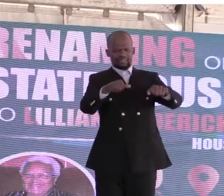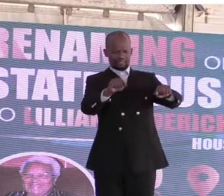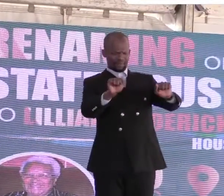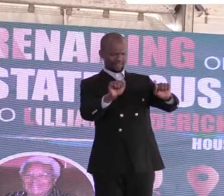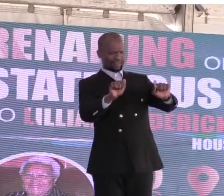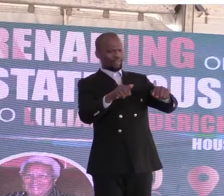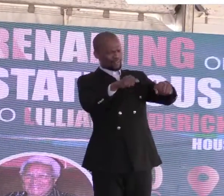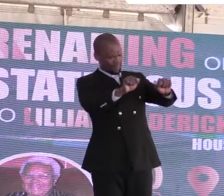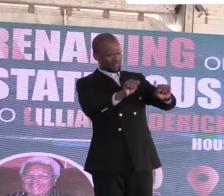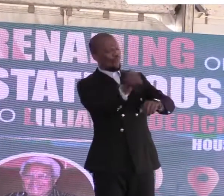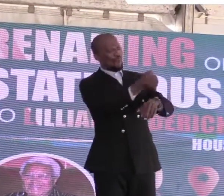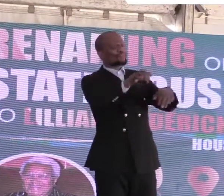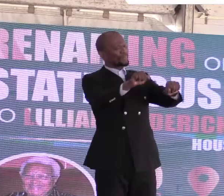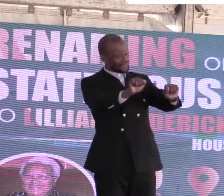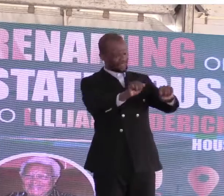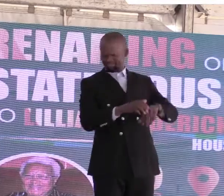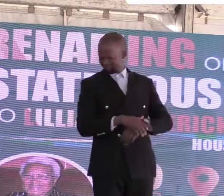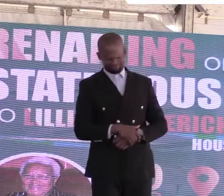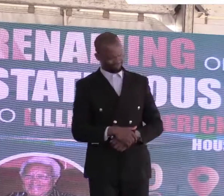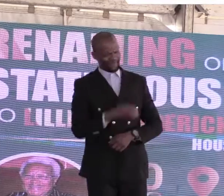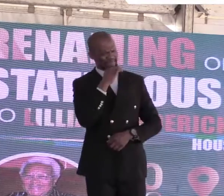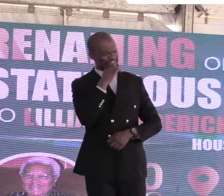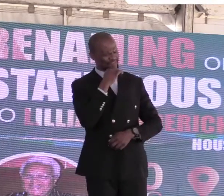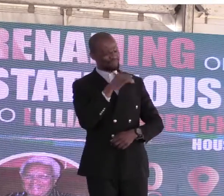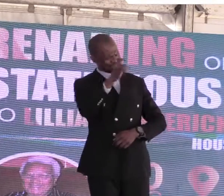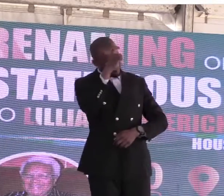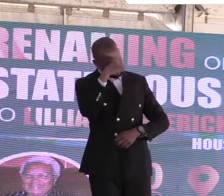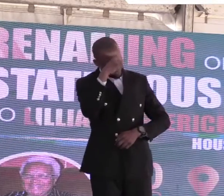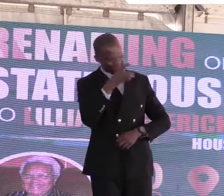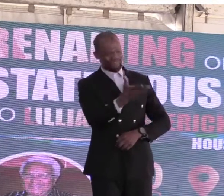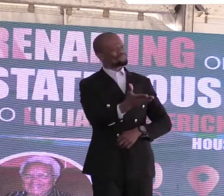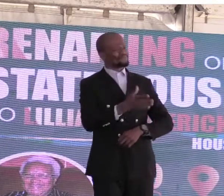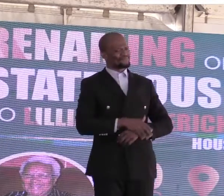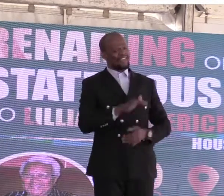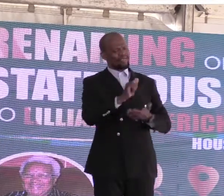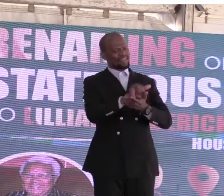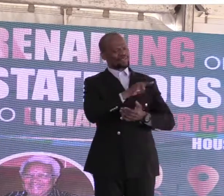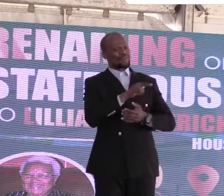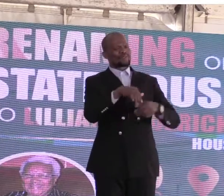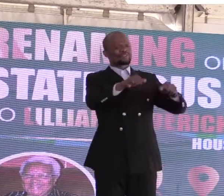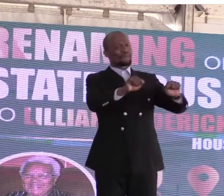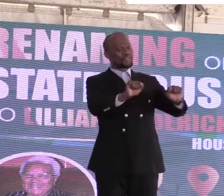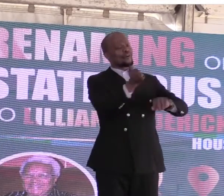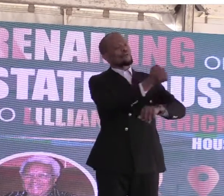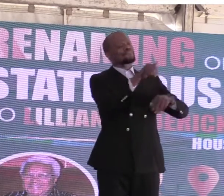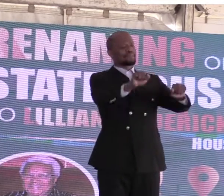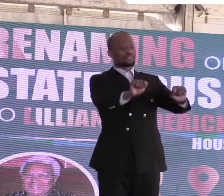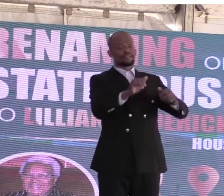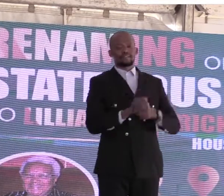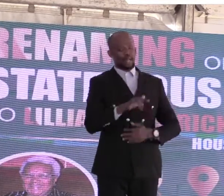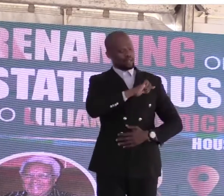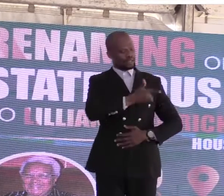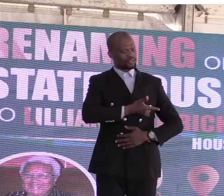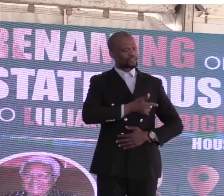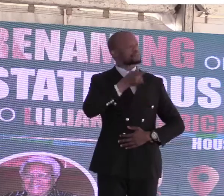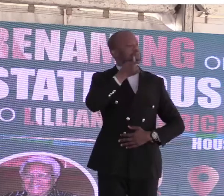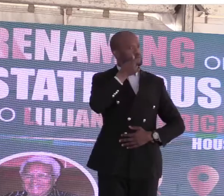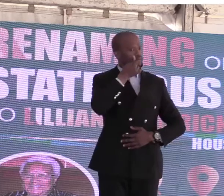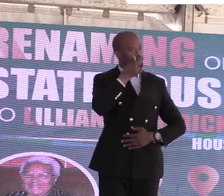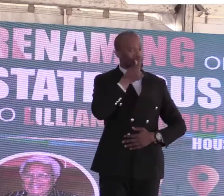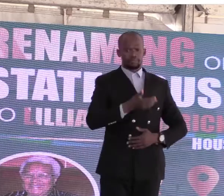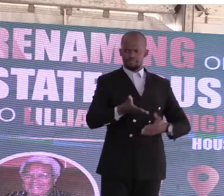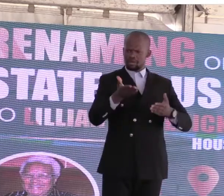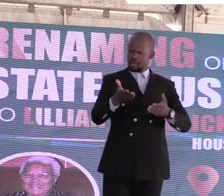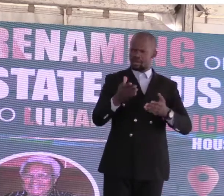of other chairpersons if you don't come from the home of the legends and you are not legendary. Ladies and gentlemen, in